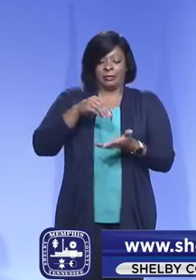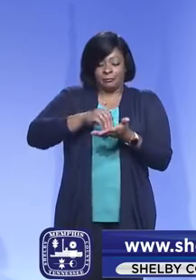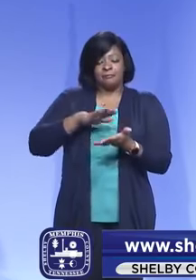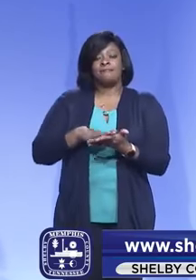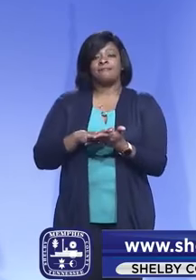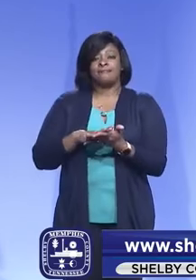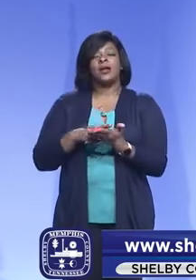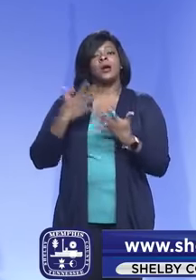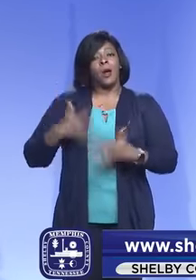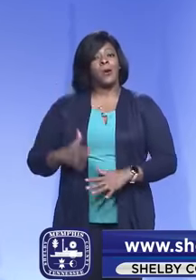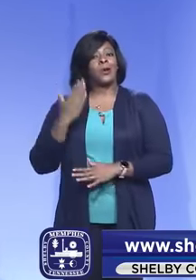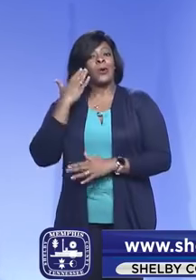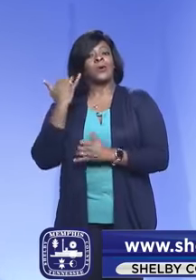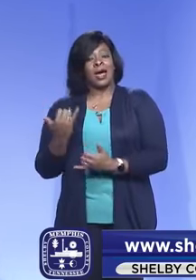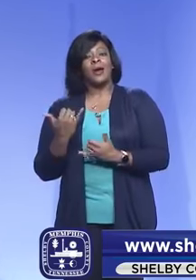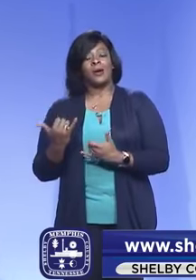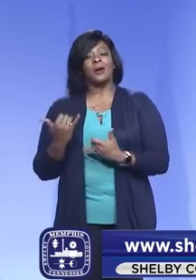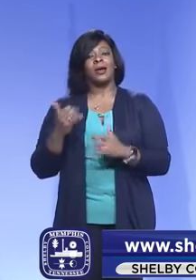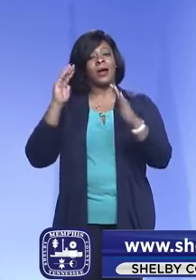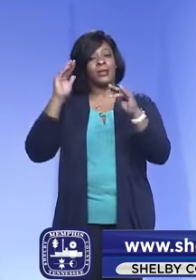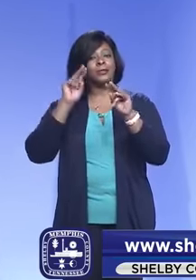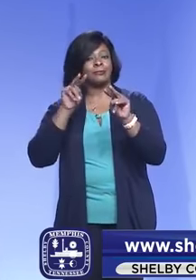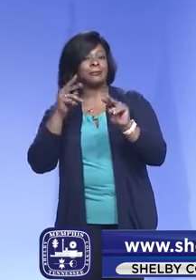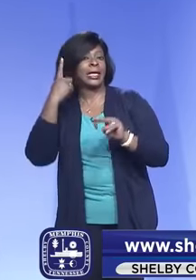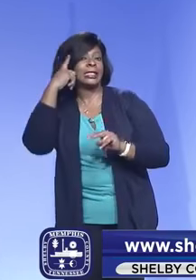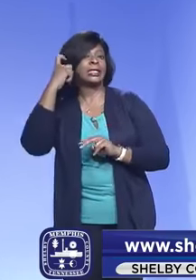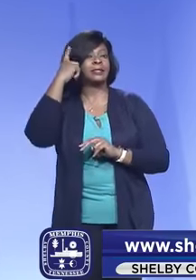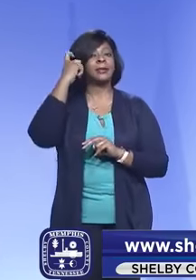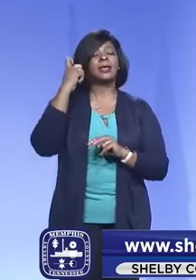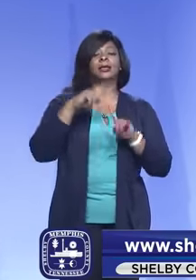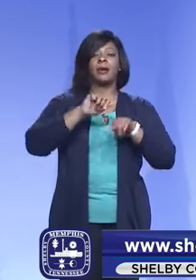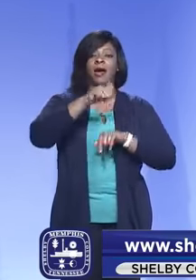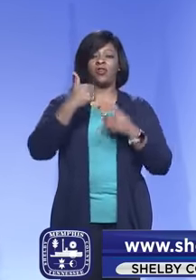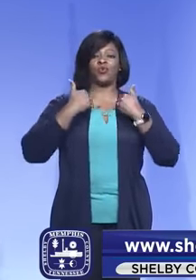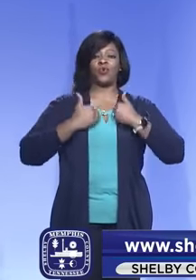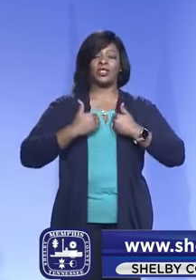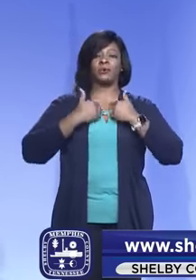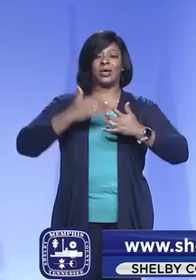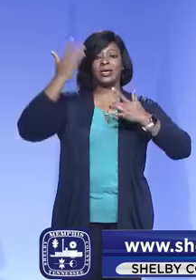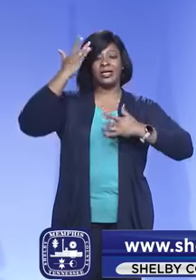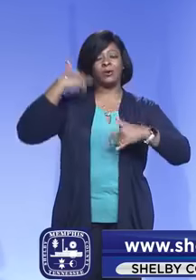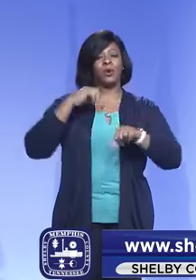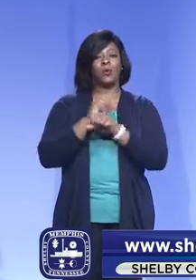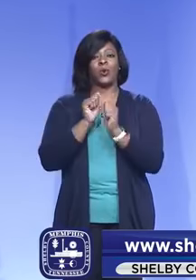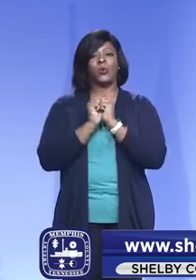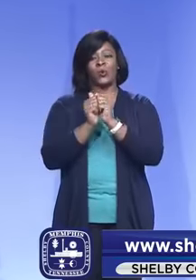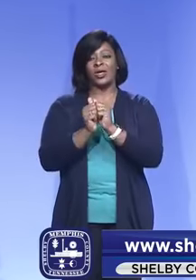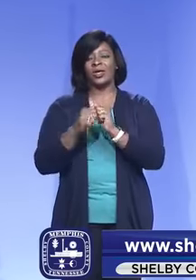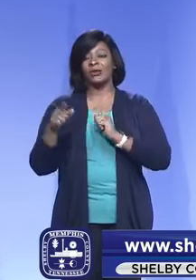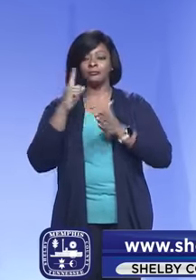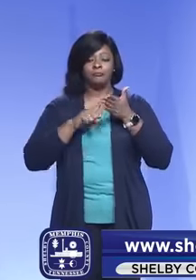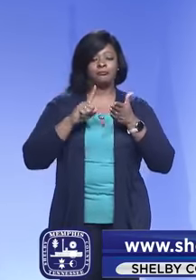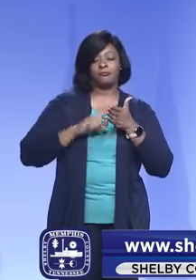what most of us had anticipated based on other respiratory diseases that we work with. In reviewing that, it does